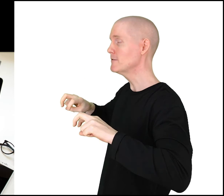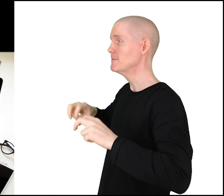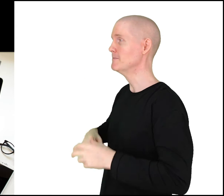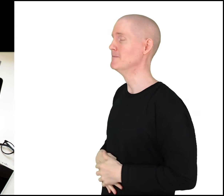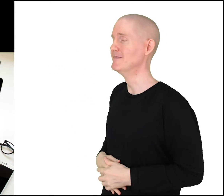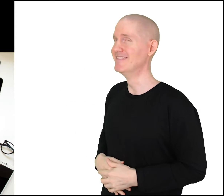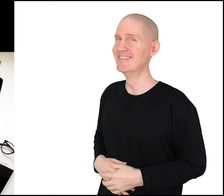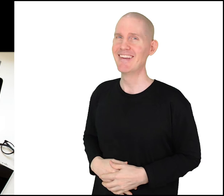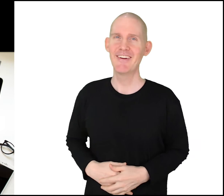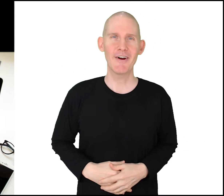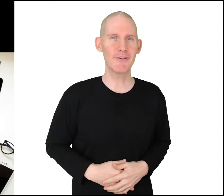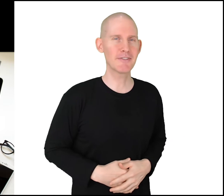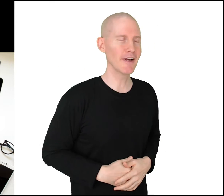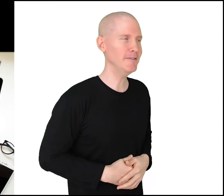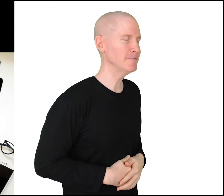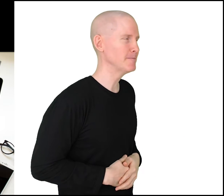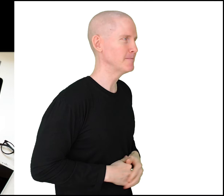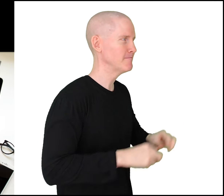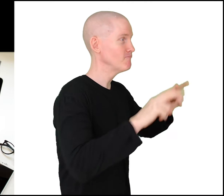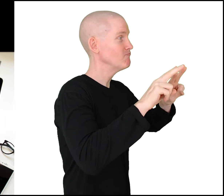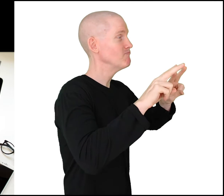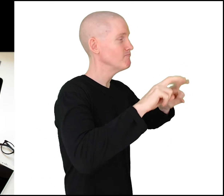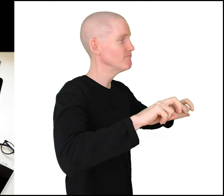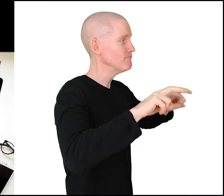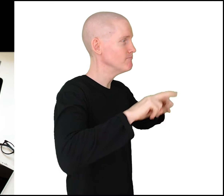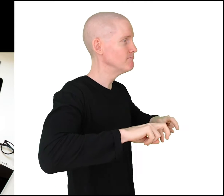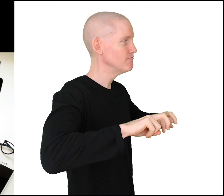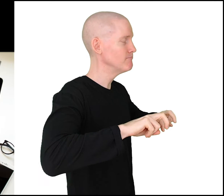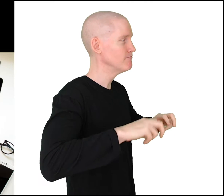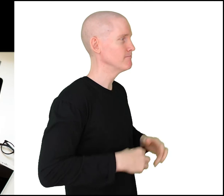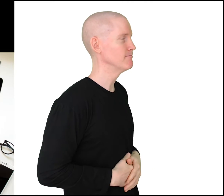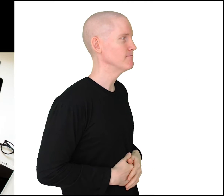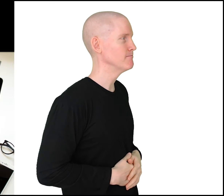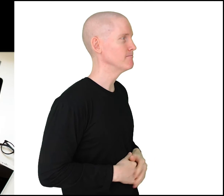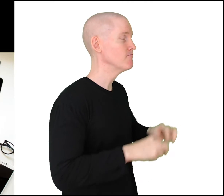Analysis. Other side.